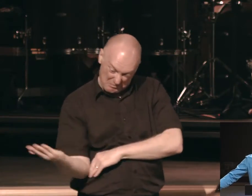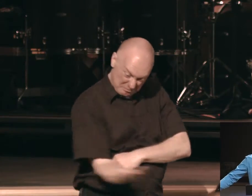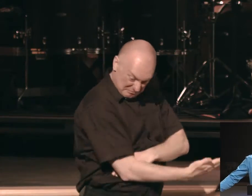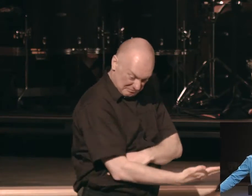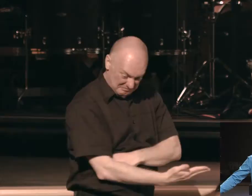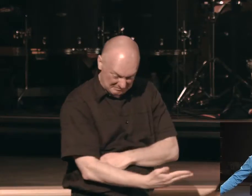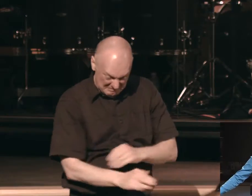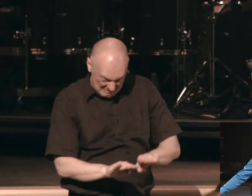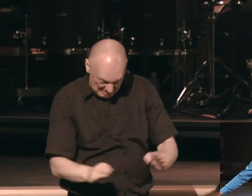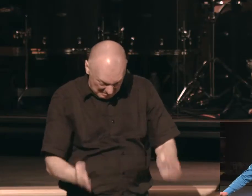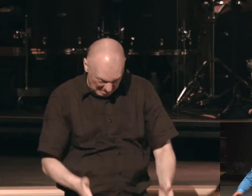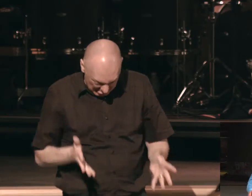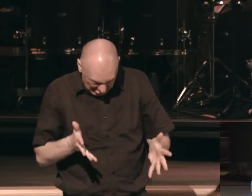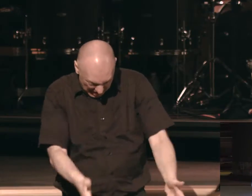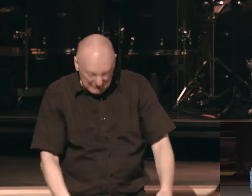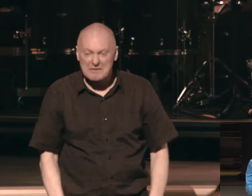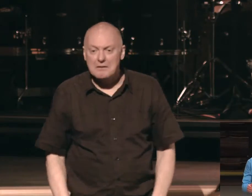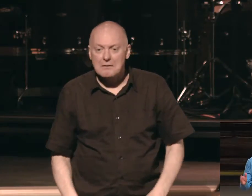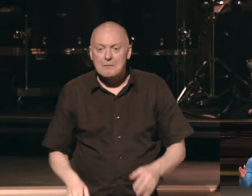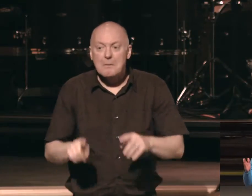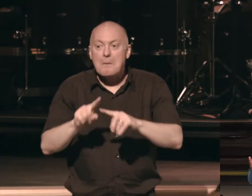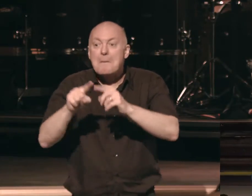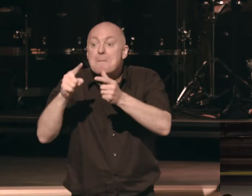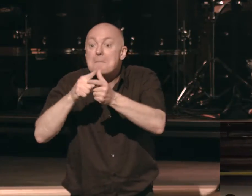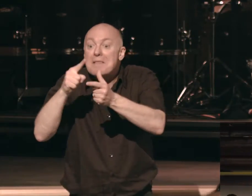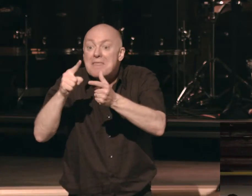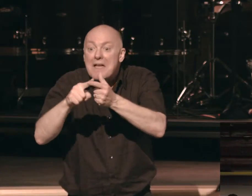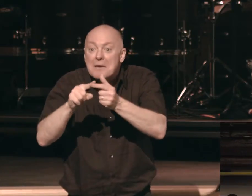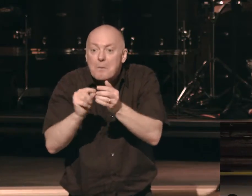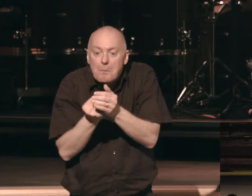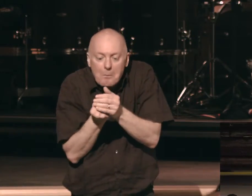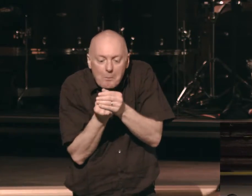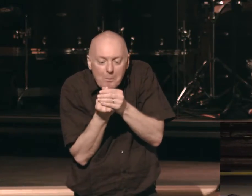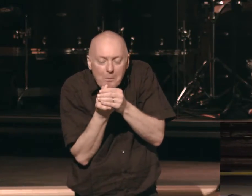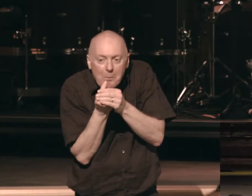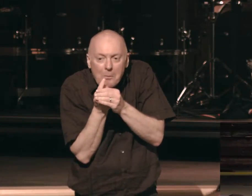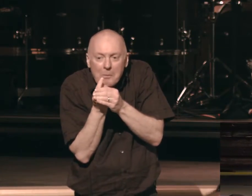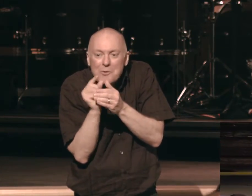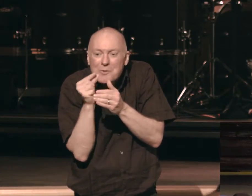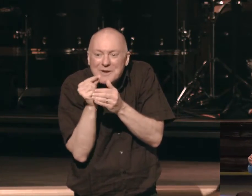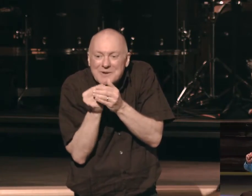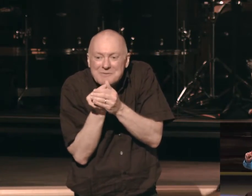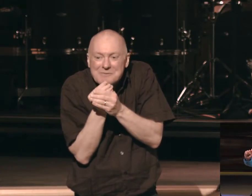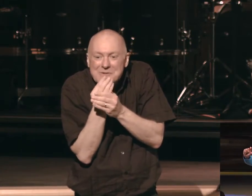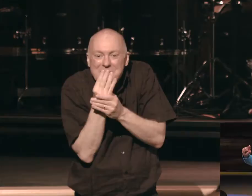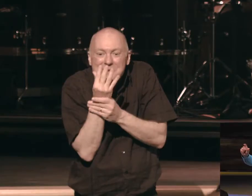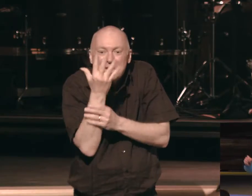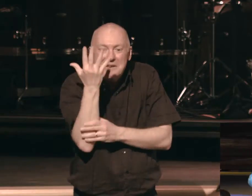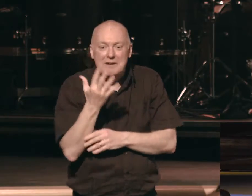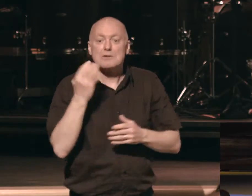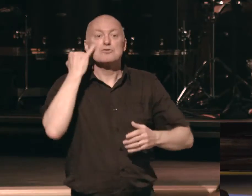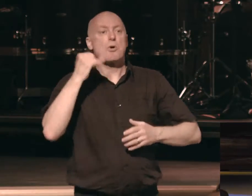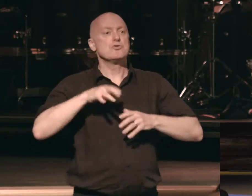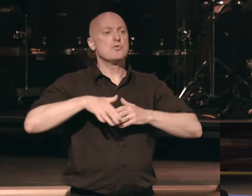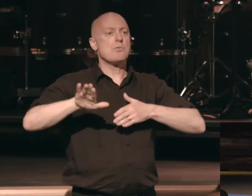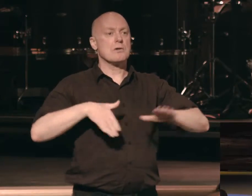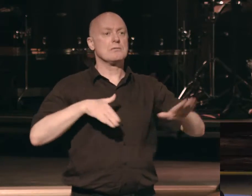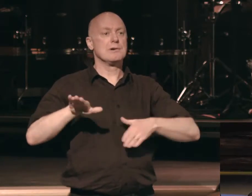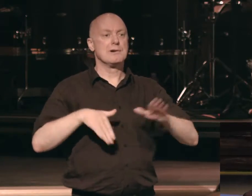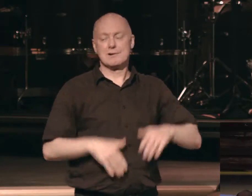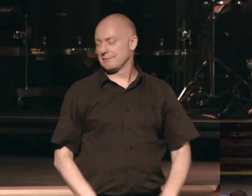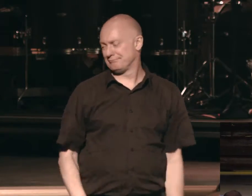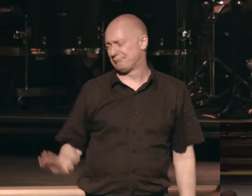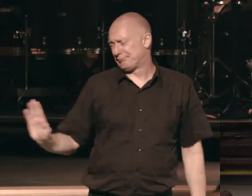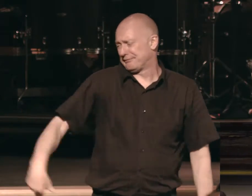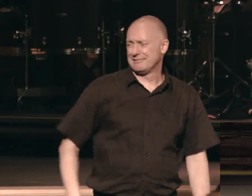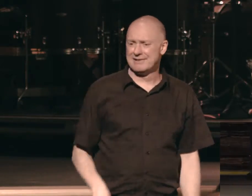remains. And from this stump is a little shoot. And from the shoot is a branch. Now, if you're walking by this stump